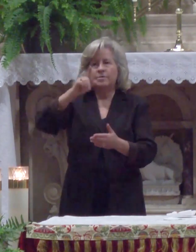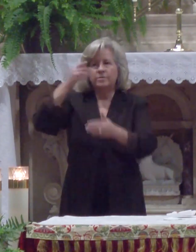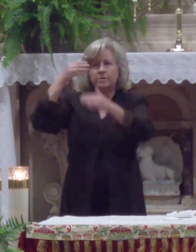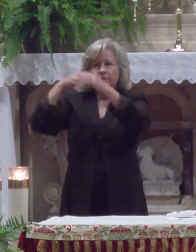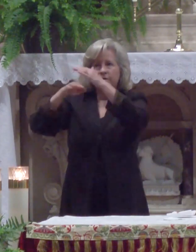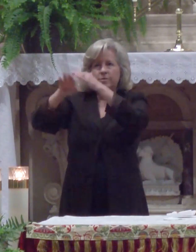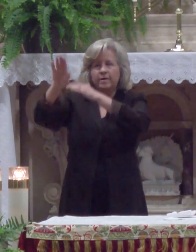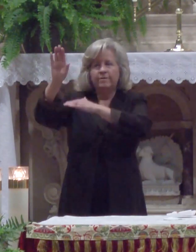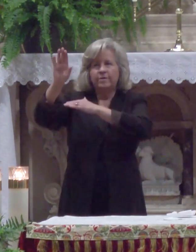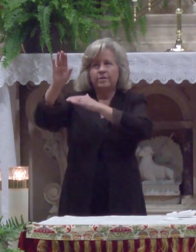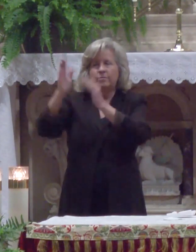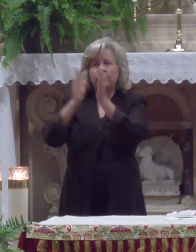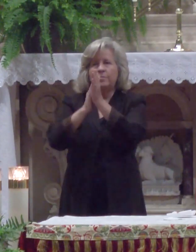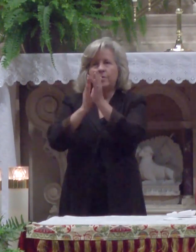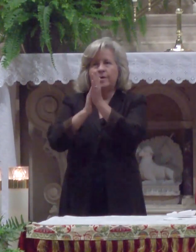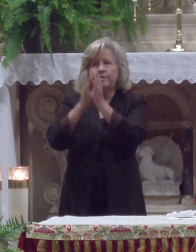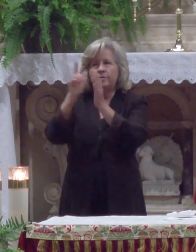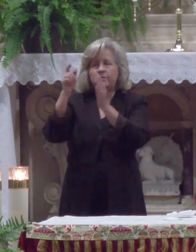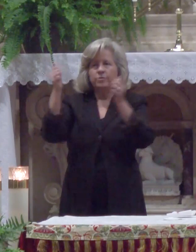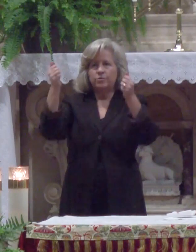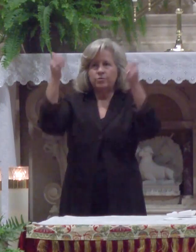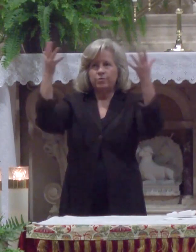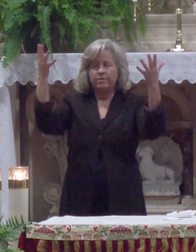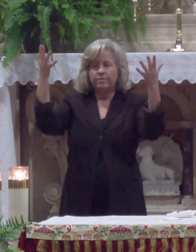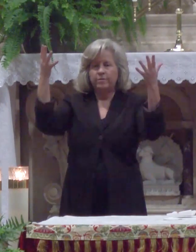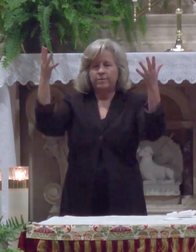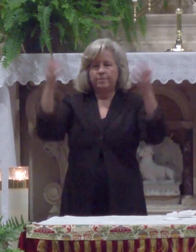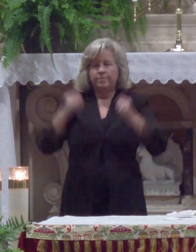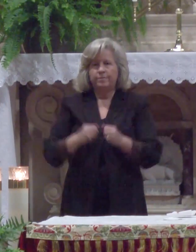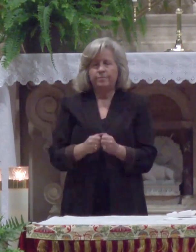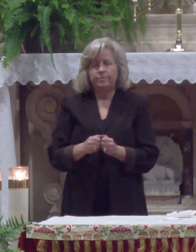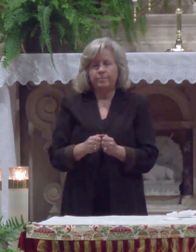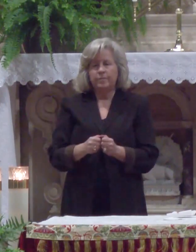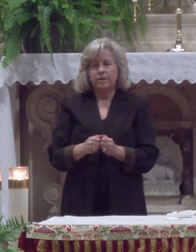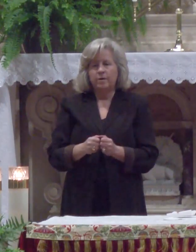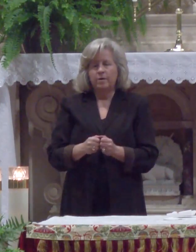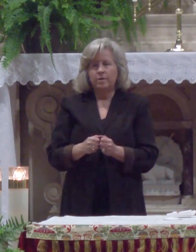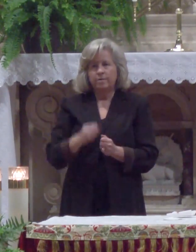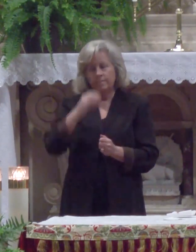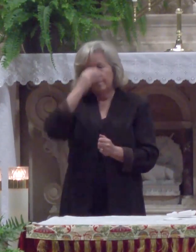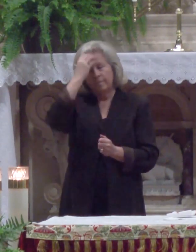angels we praise you, as in joyful celebration we acclaim.